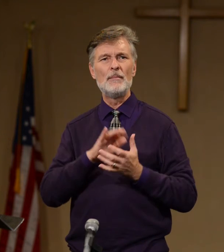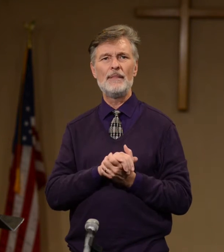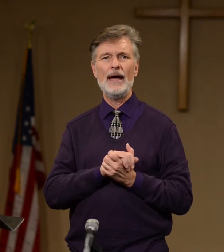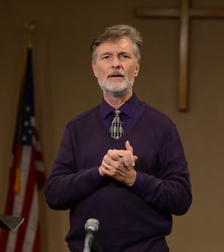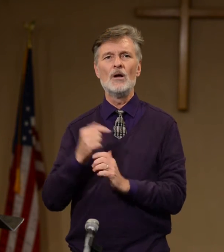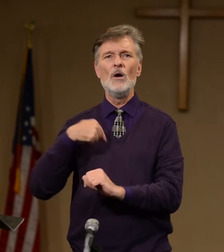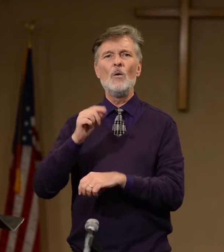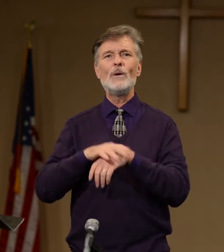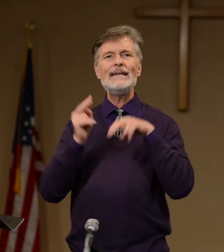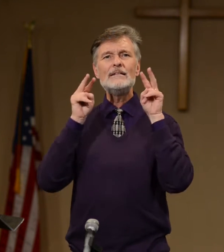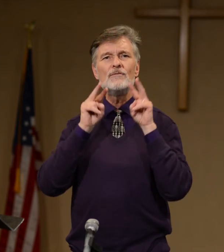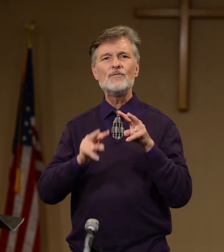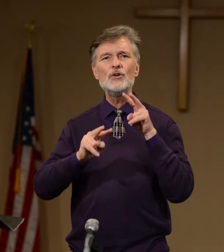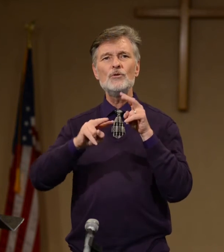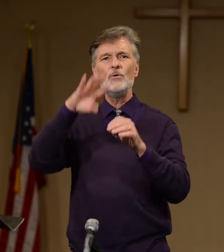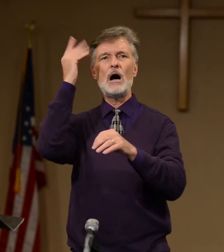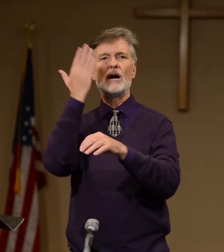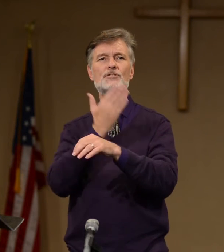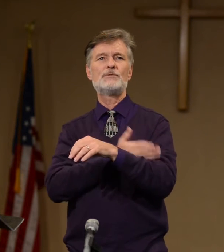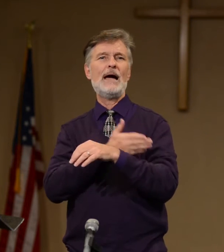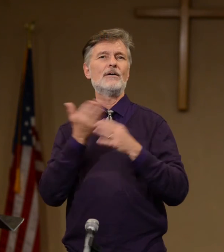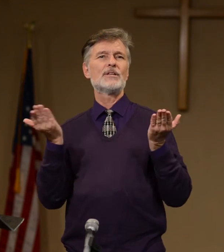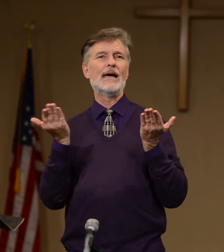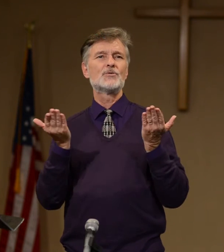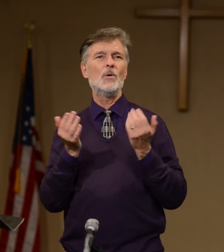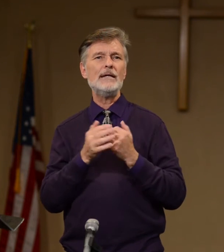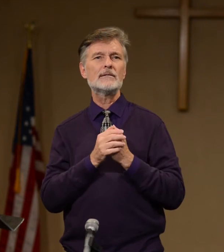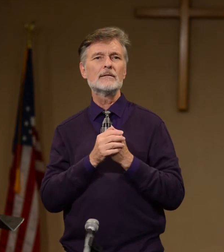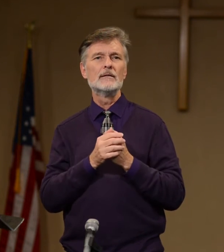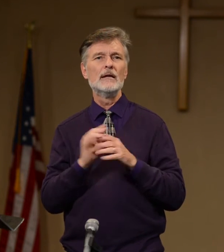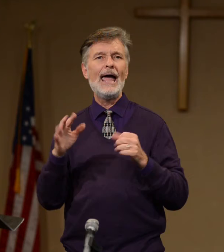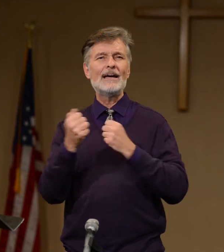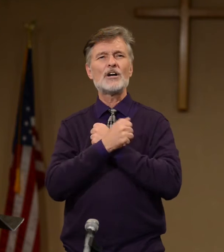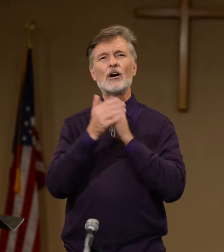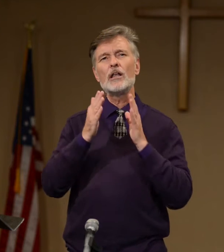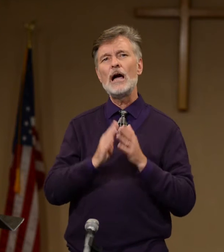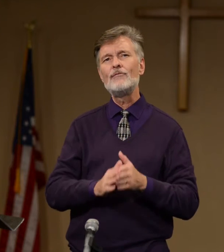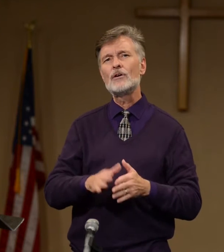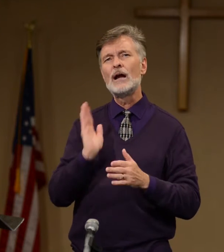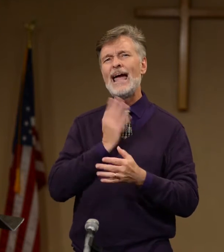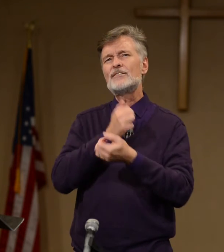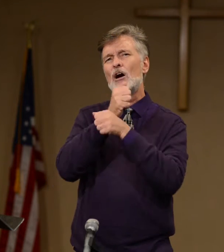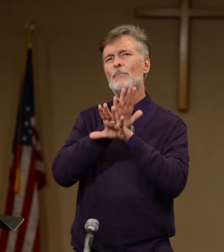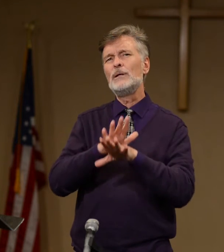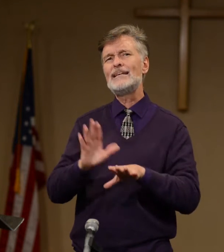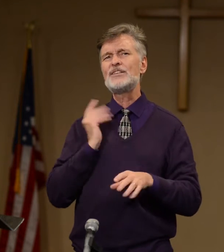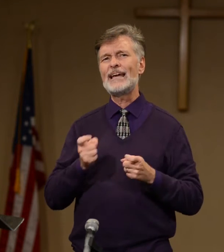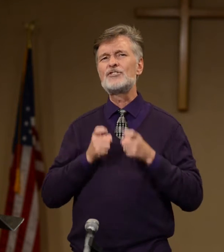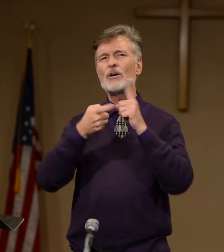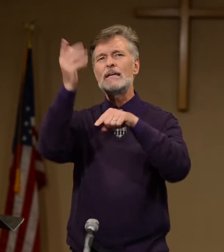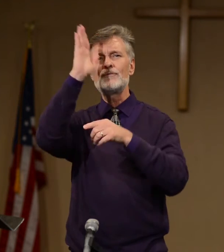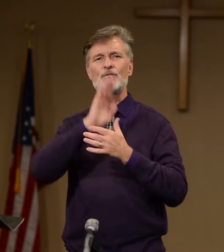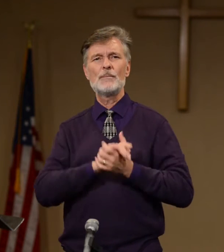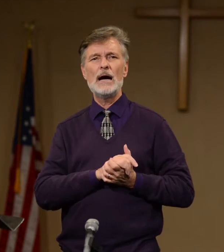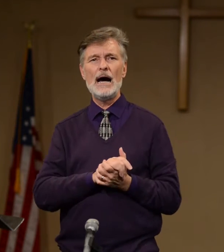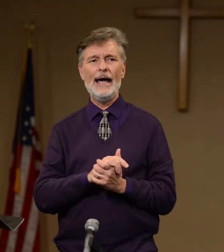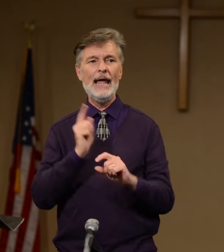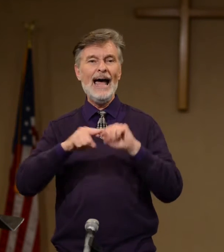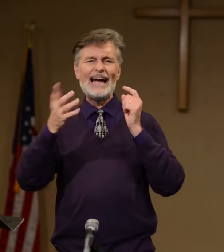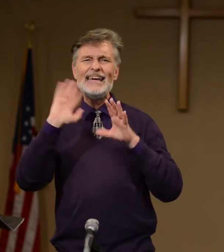in that. We need to view our spouse as what? As our lover, as our blessing, as our gift from God. Again,